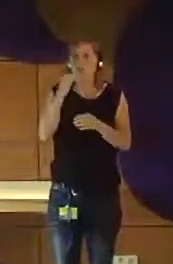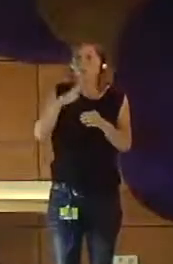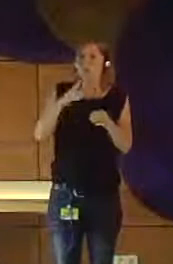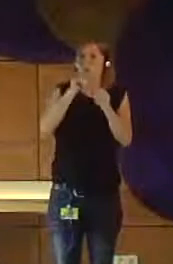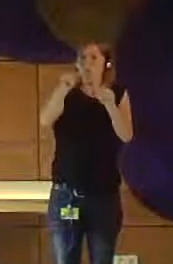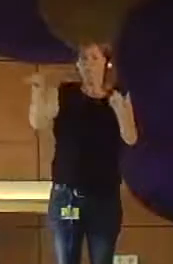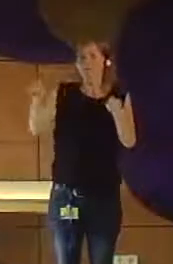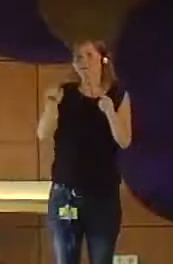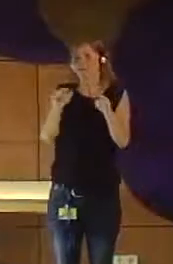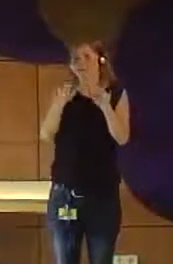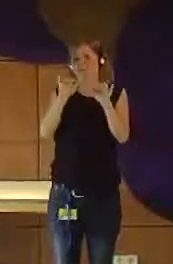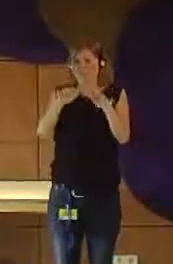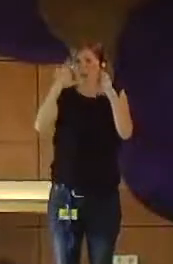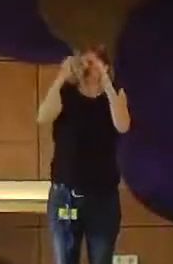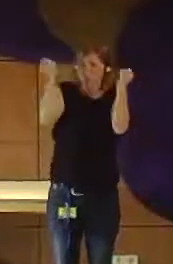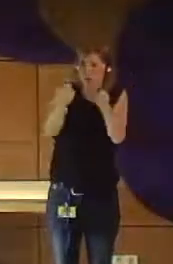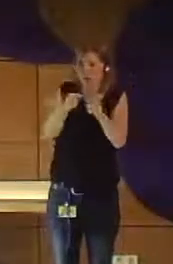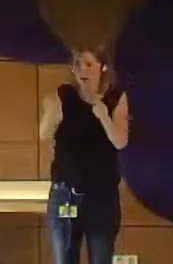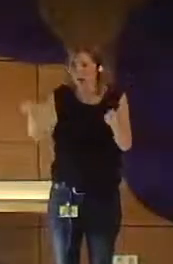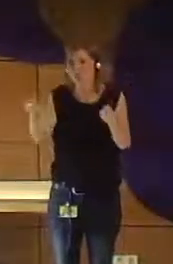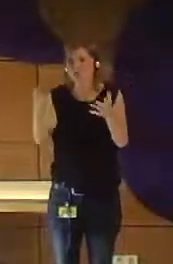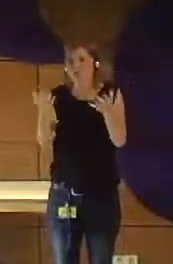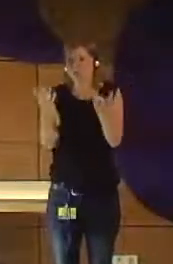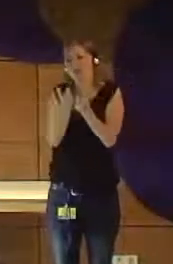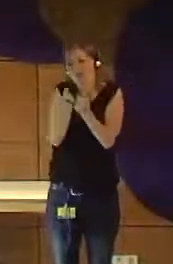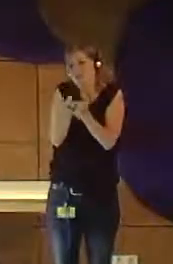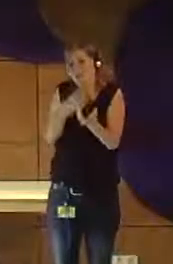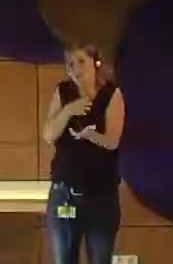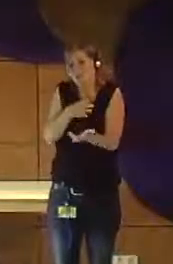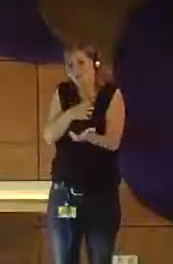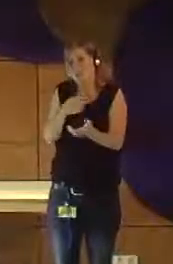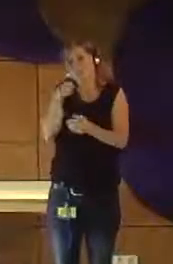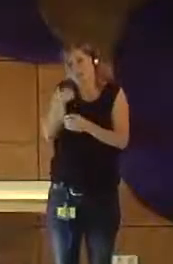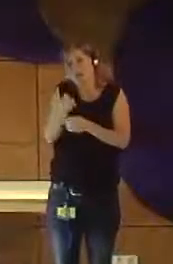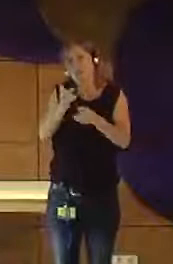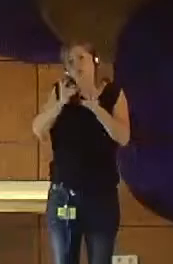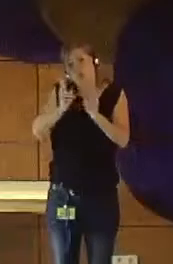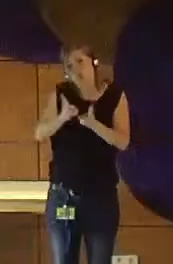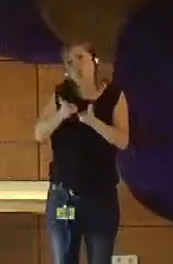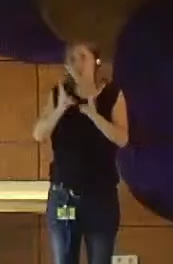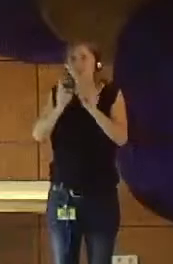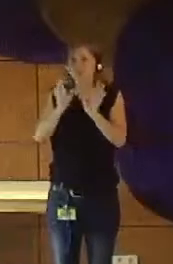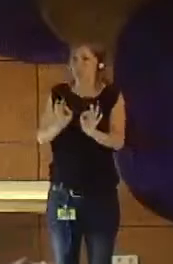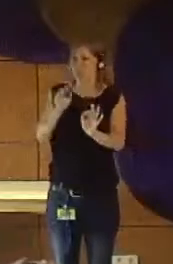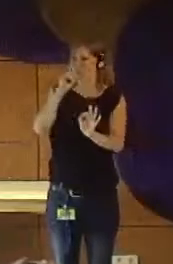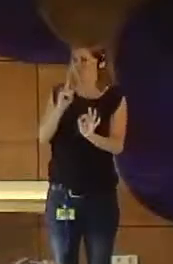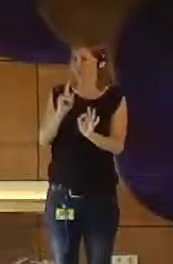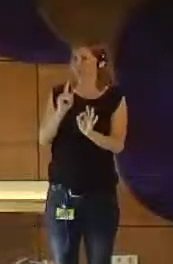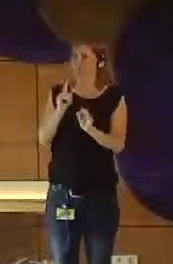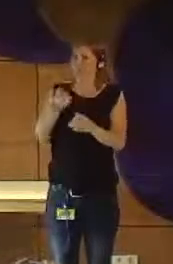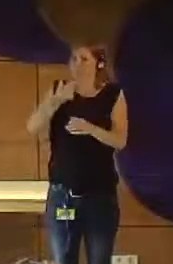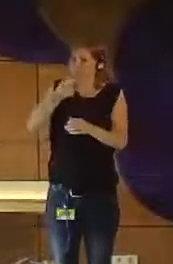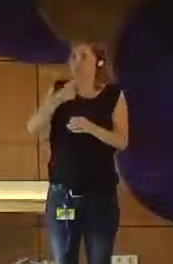CHARGE and others similar are very happy on the low-dose pill, and they don't get, so when they take it, they don't have